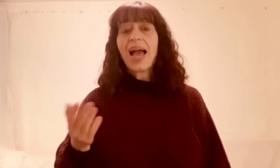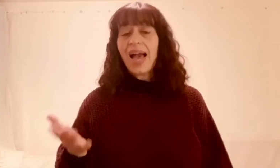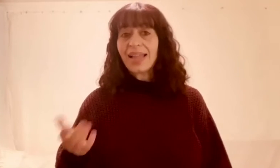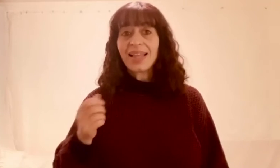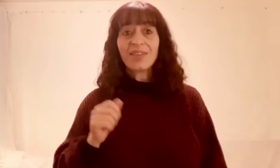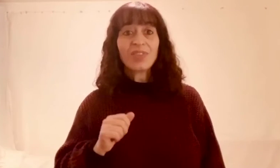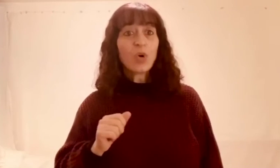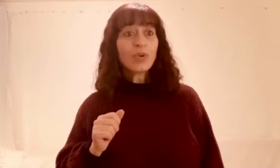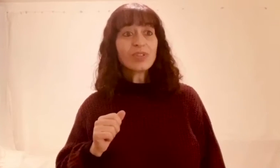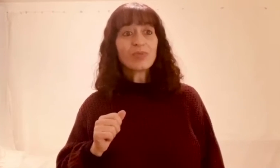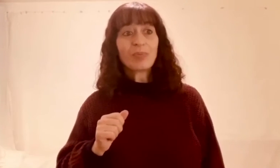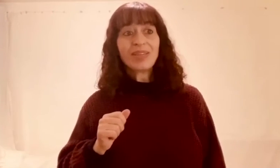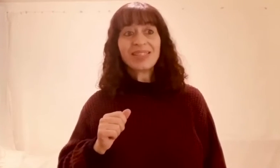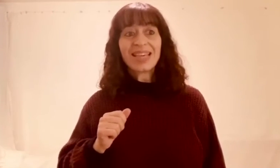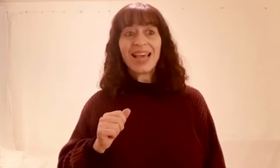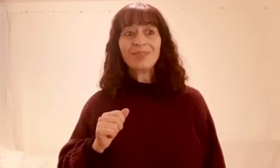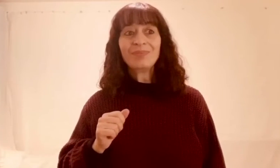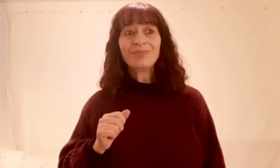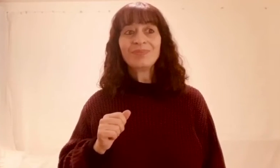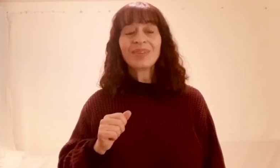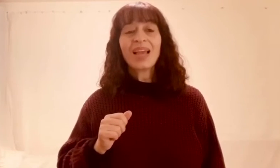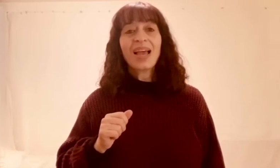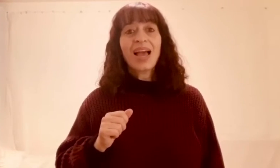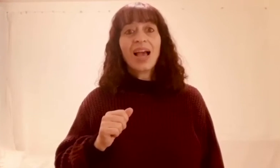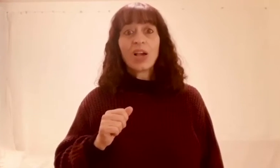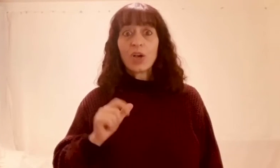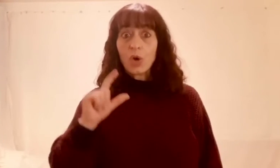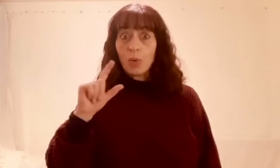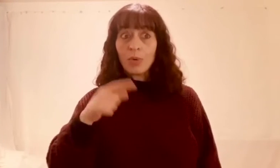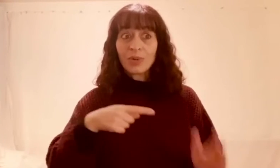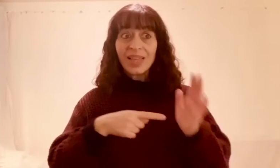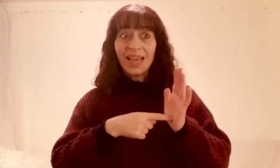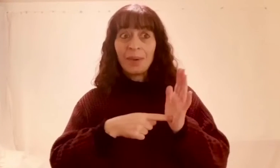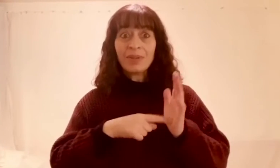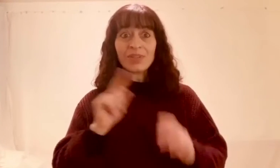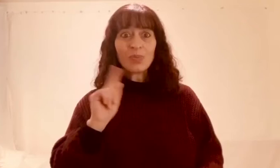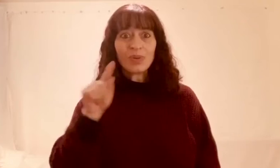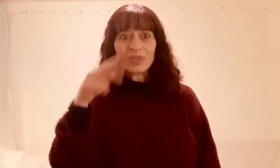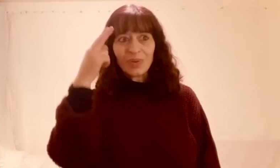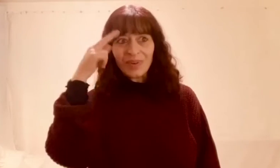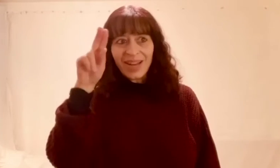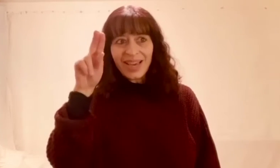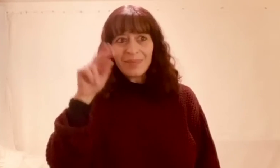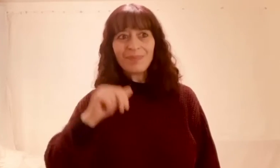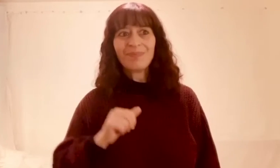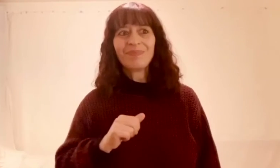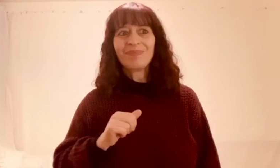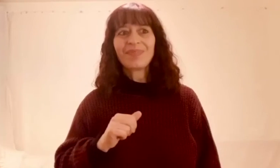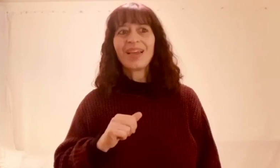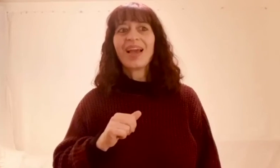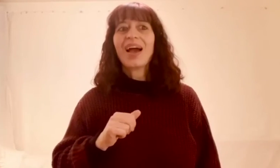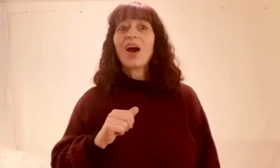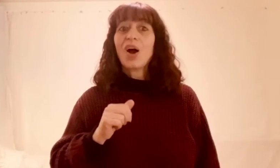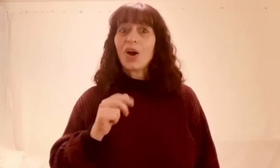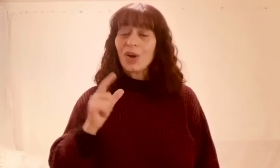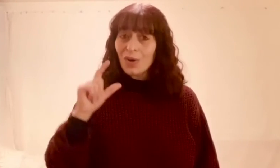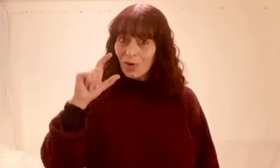And then the chorus is repeated again. ¿Cómo te llamas? What's your name? ¿Cómo